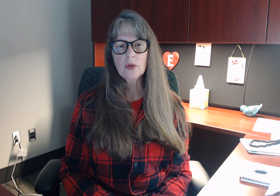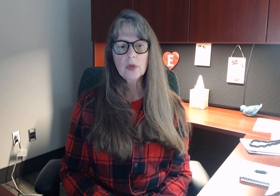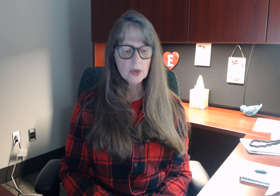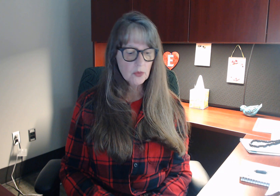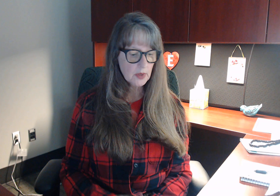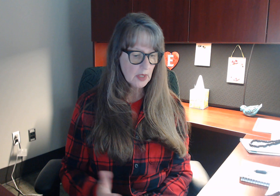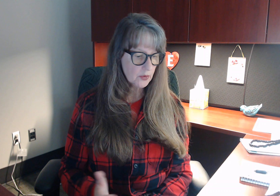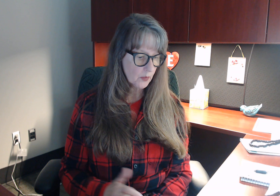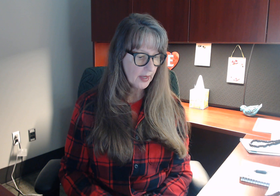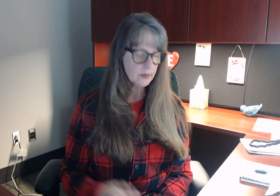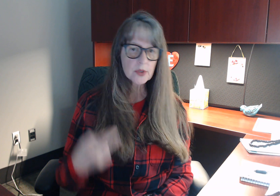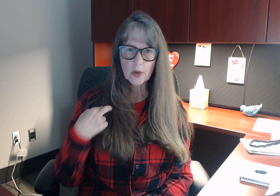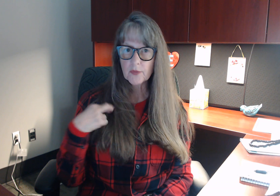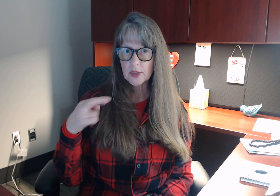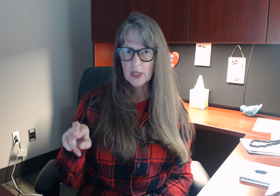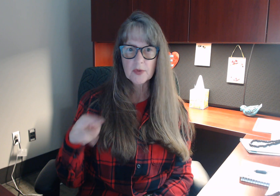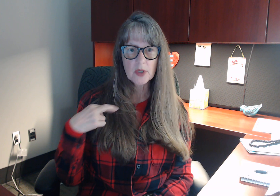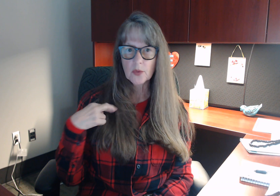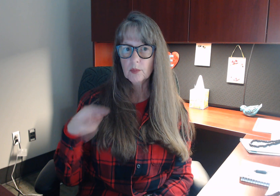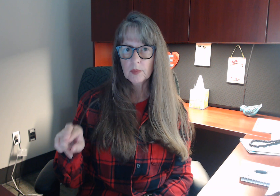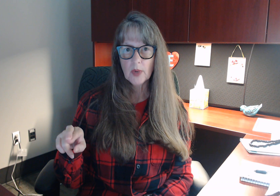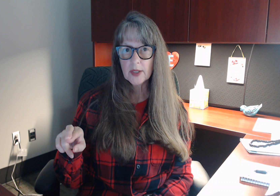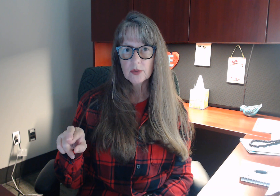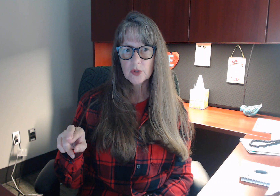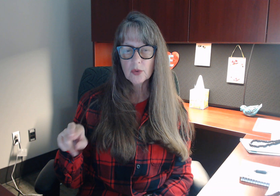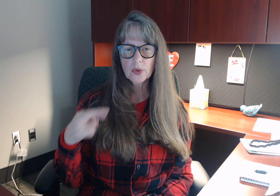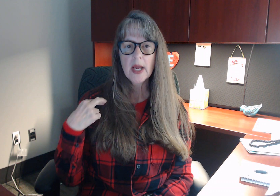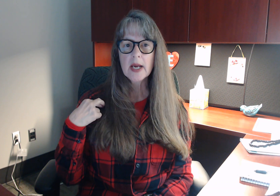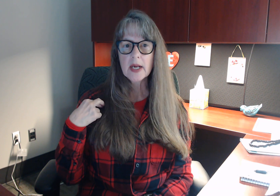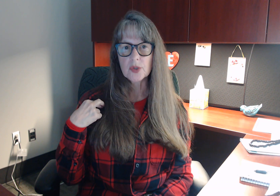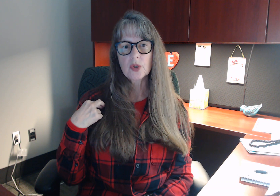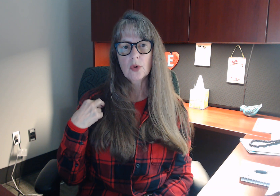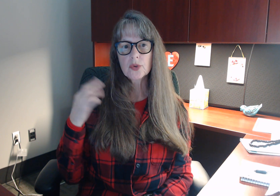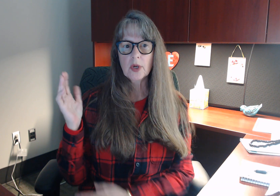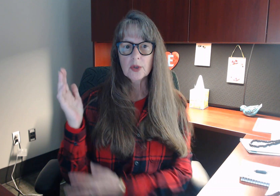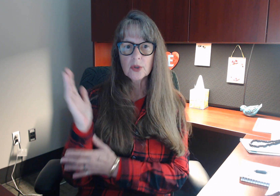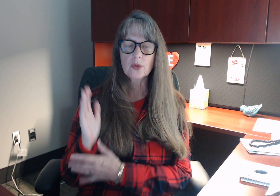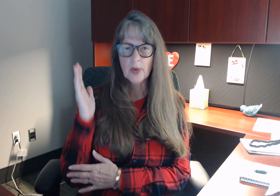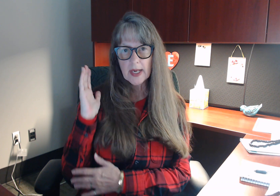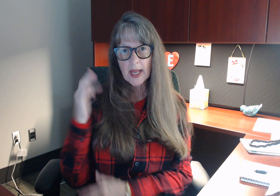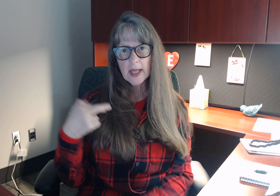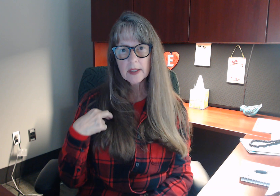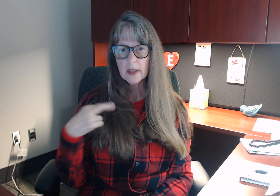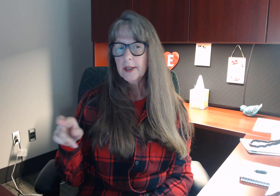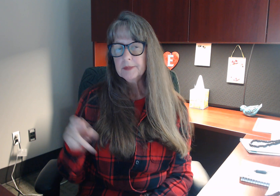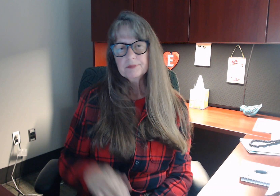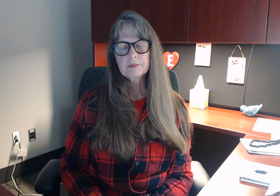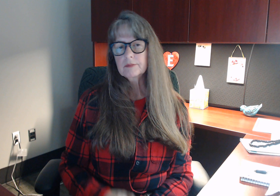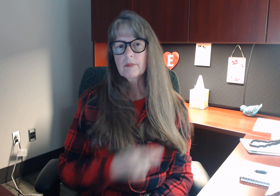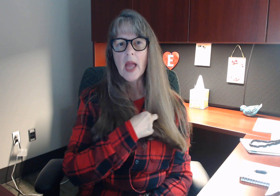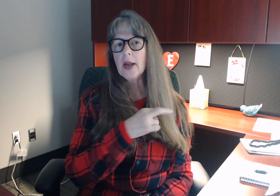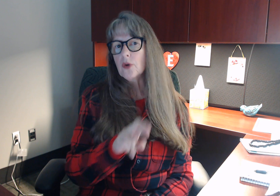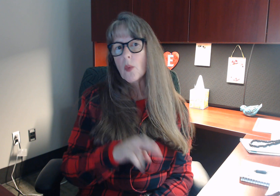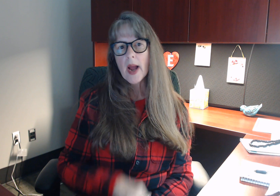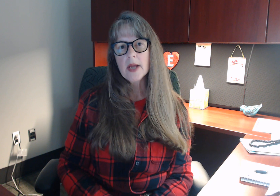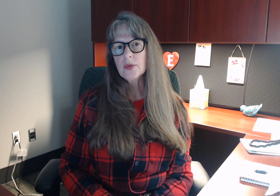do it either way. So if it's on the right shoulder, because it's closer, because it's your right hand, I don't know why I do that, but I